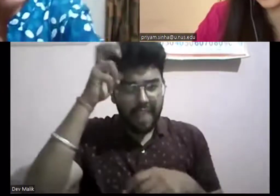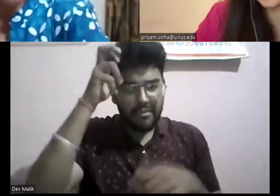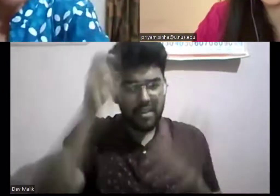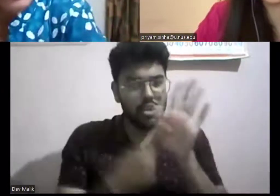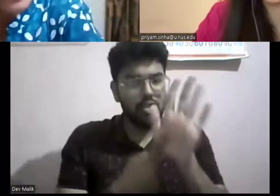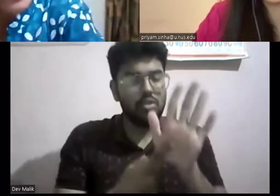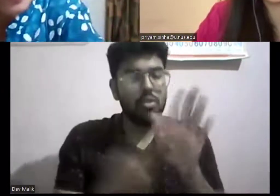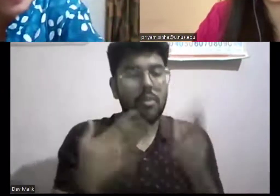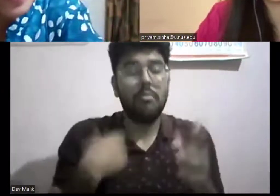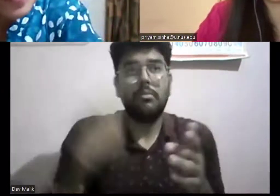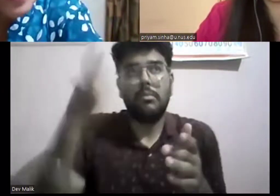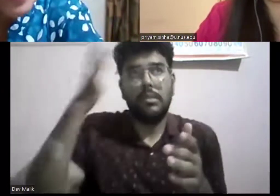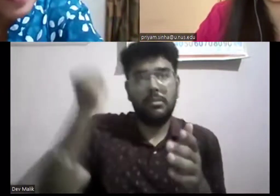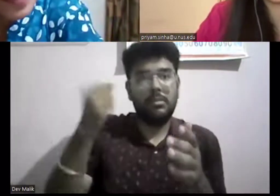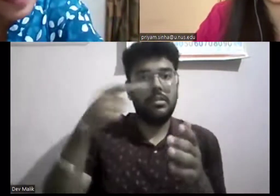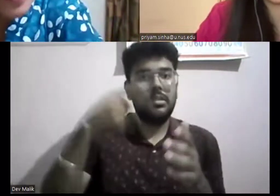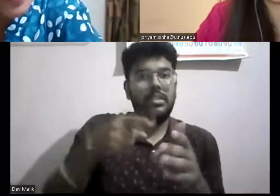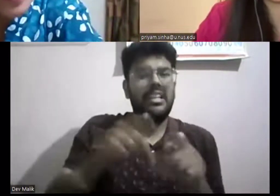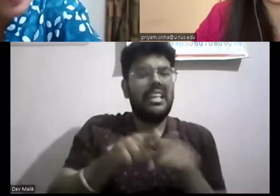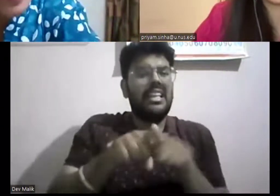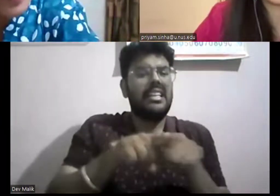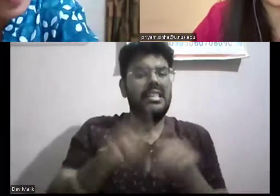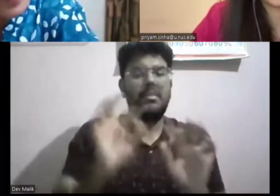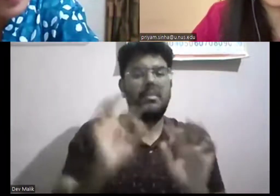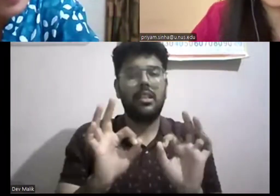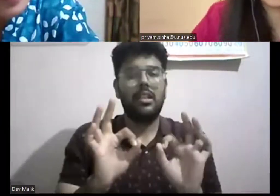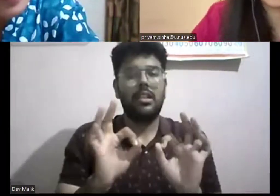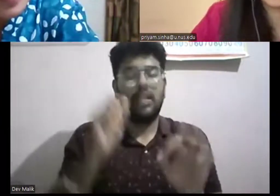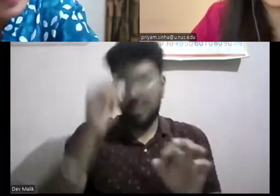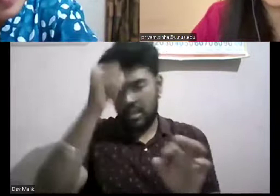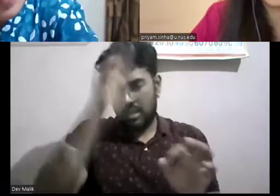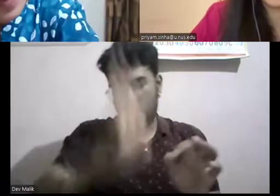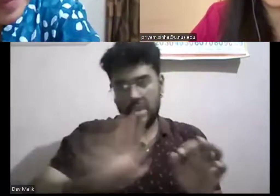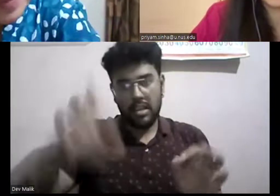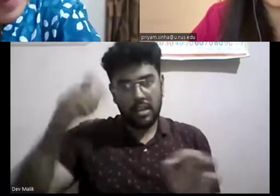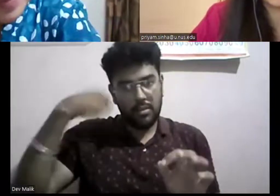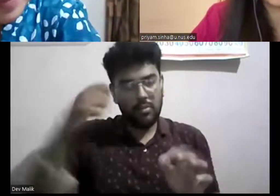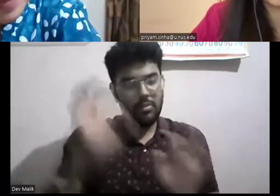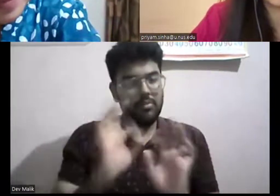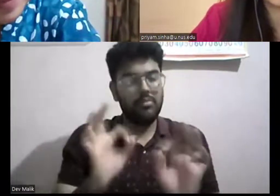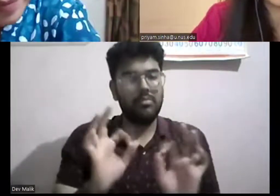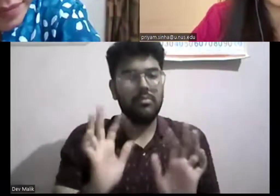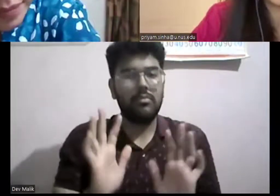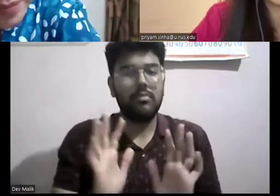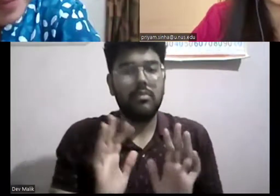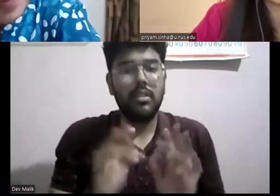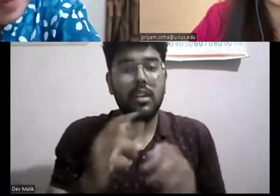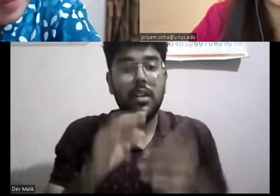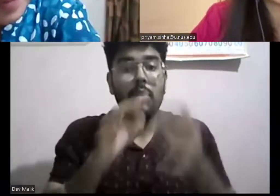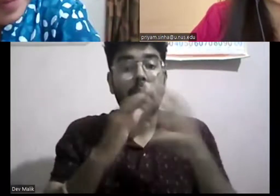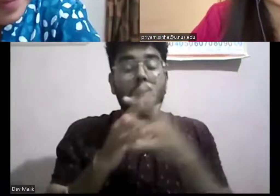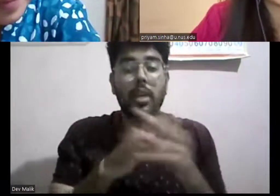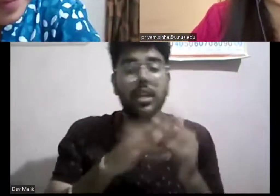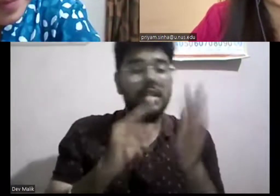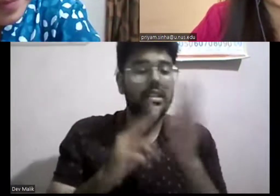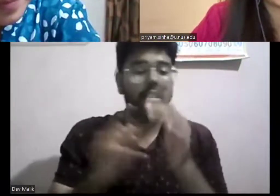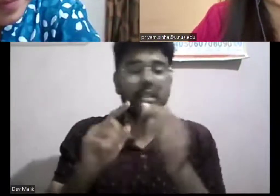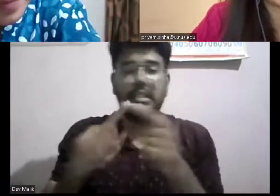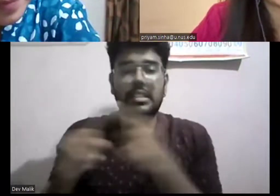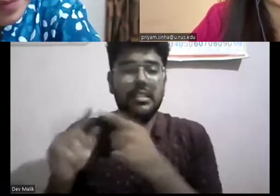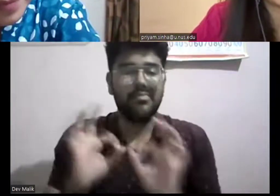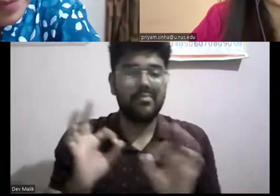remember, though this is not an example from Hindi cinema or from the East, but from the West, in the popular